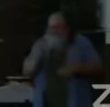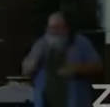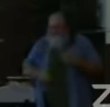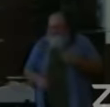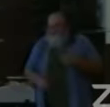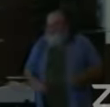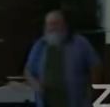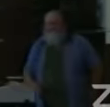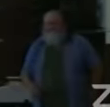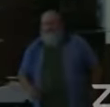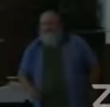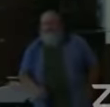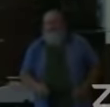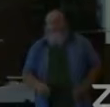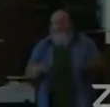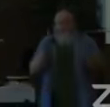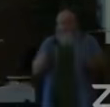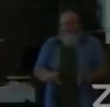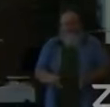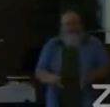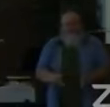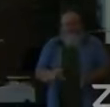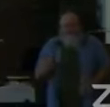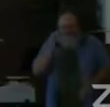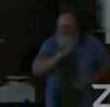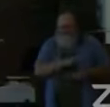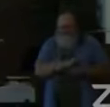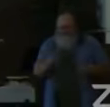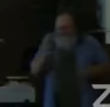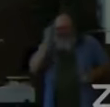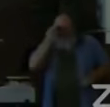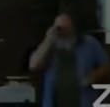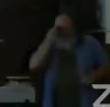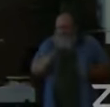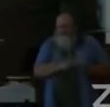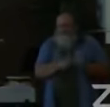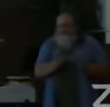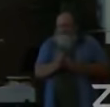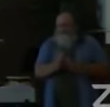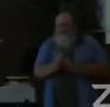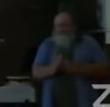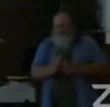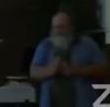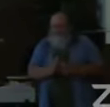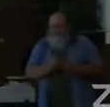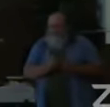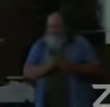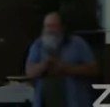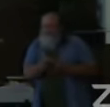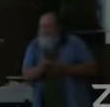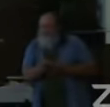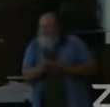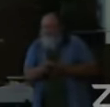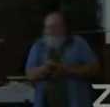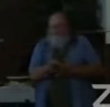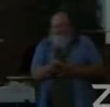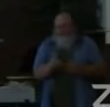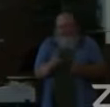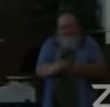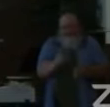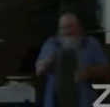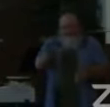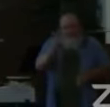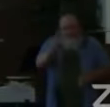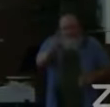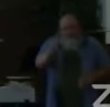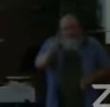know Jesus goes through a similar situation that you're going through, you can minister to them. You can encourage them.